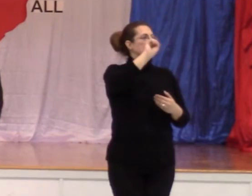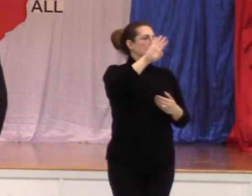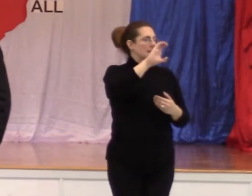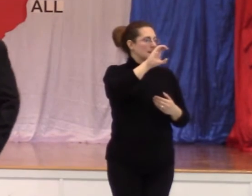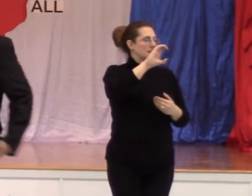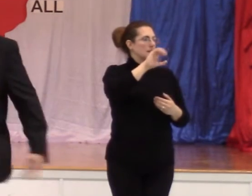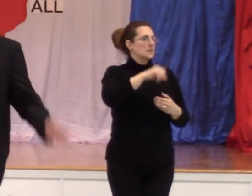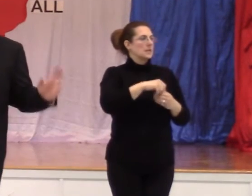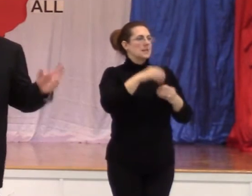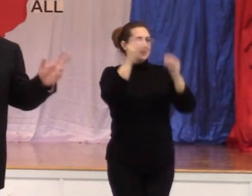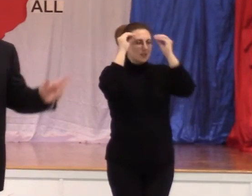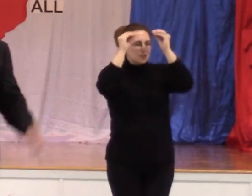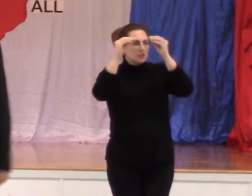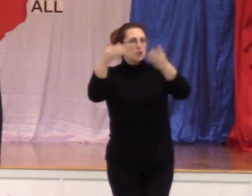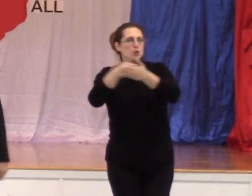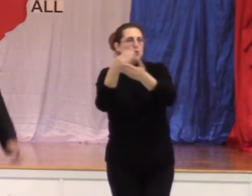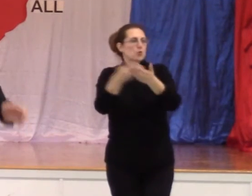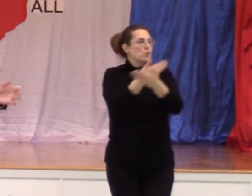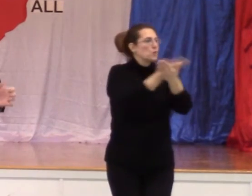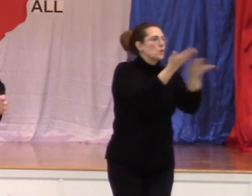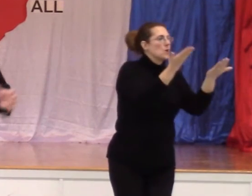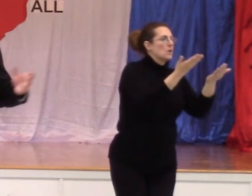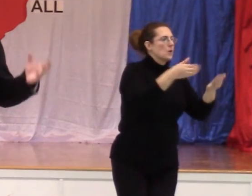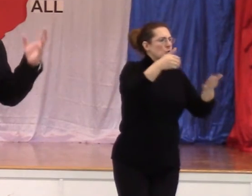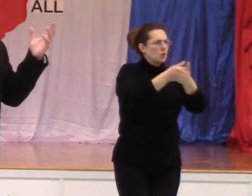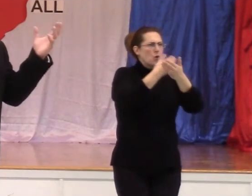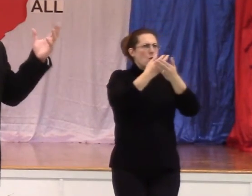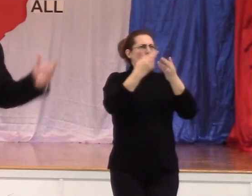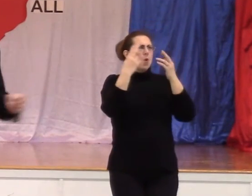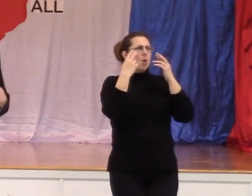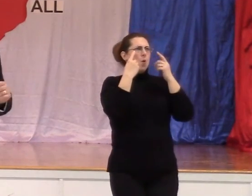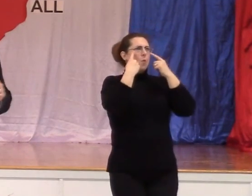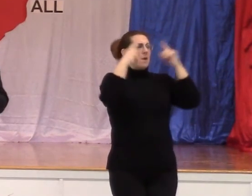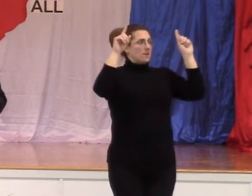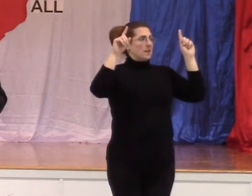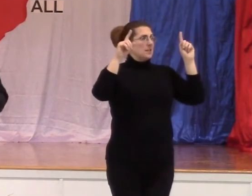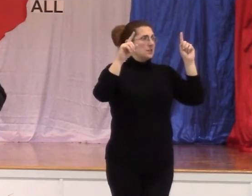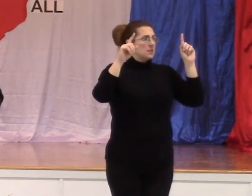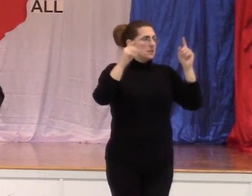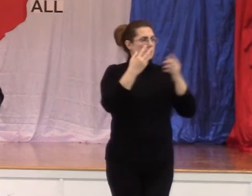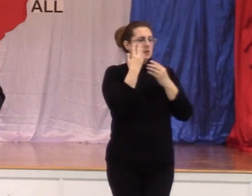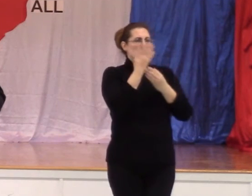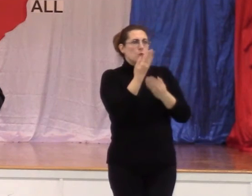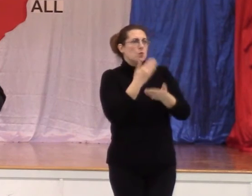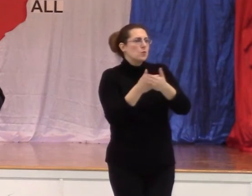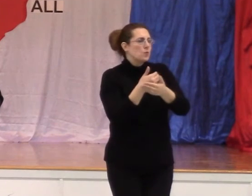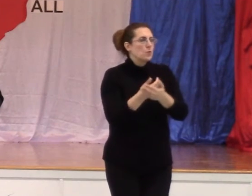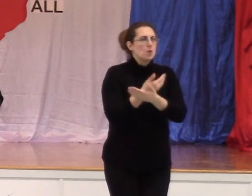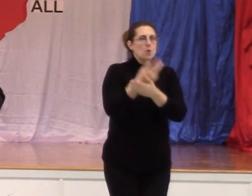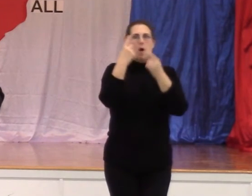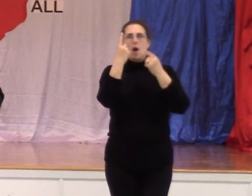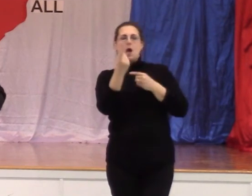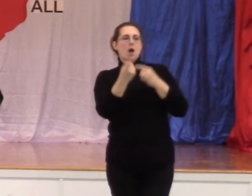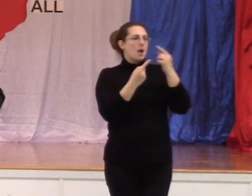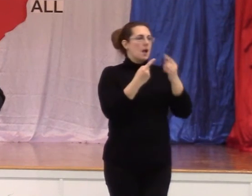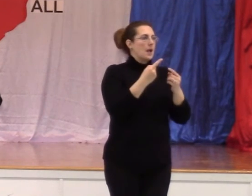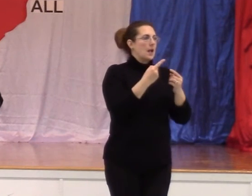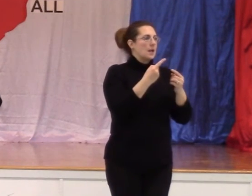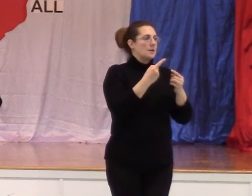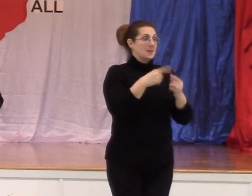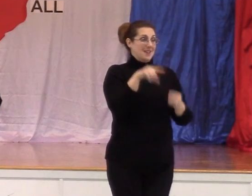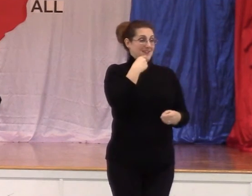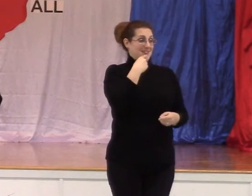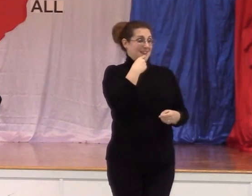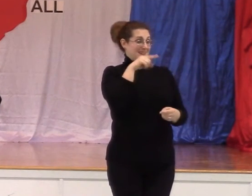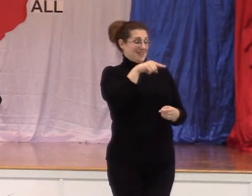Marcion, who are going around teaching new things, new revelations, gnosis, knowledge, right? And they're condemned as heretics